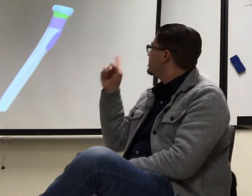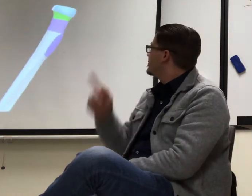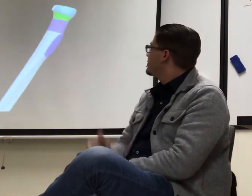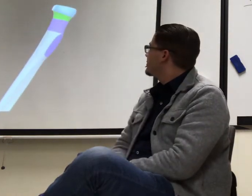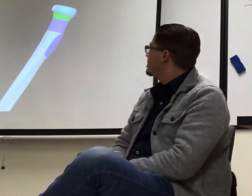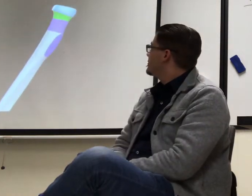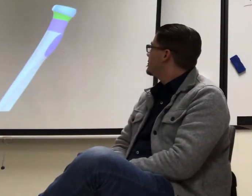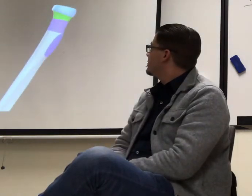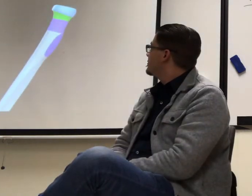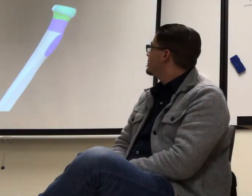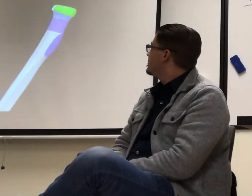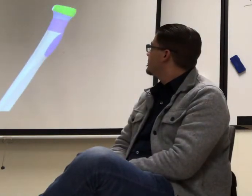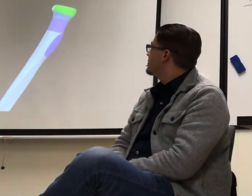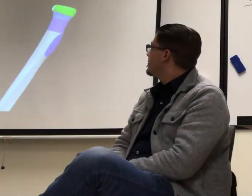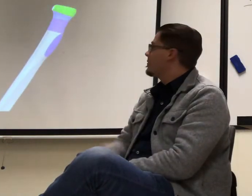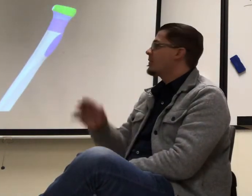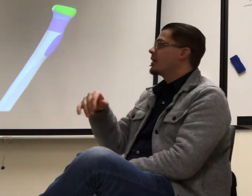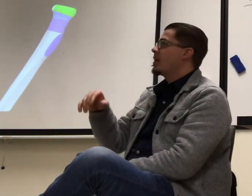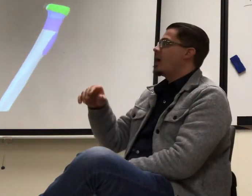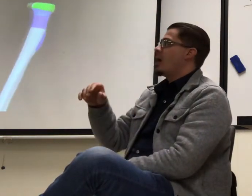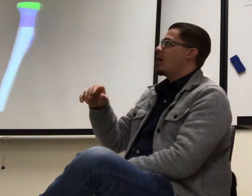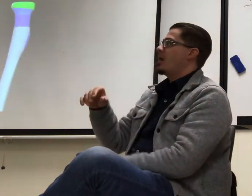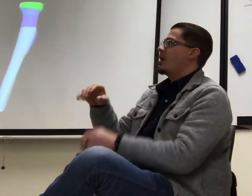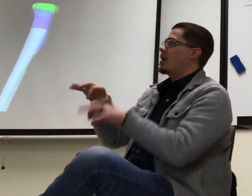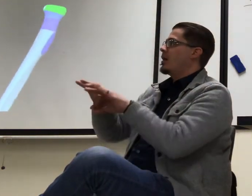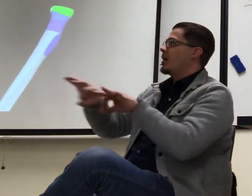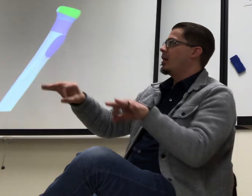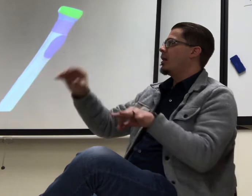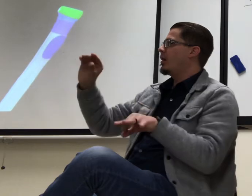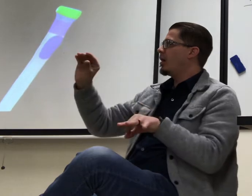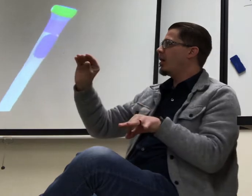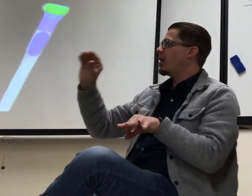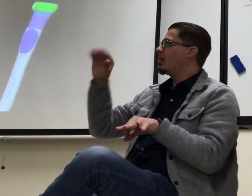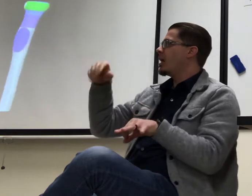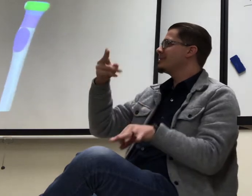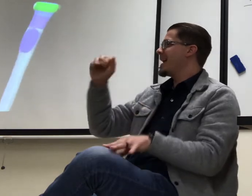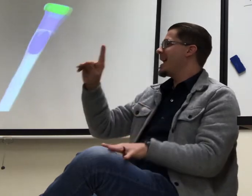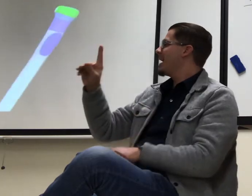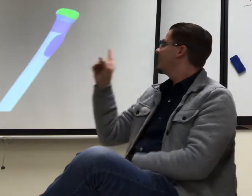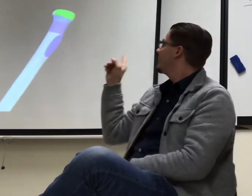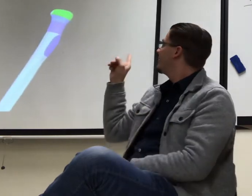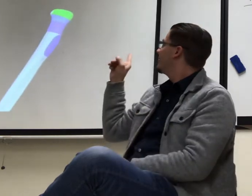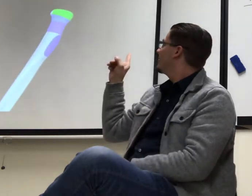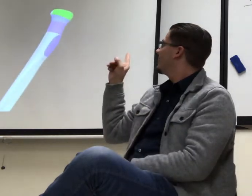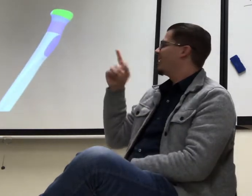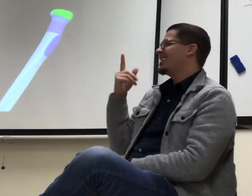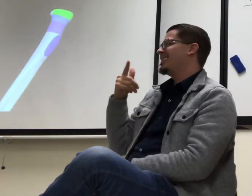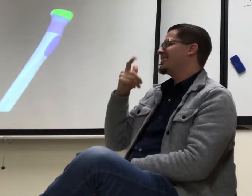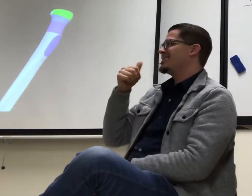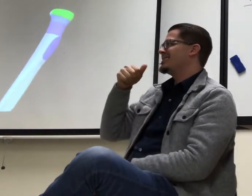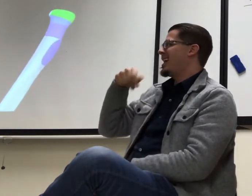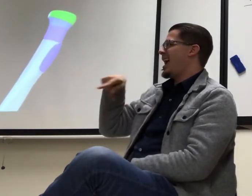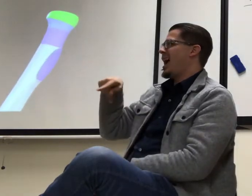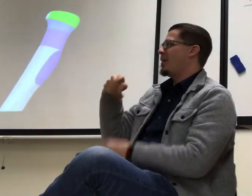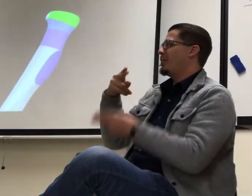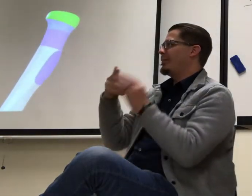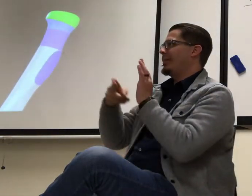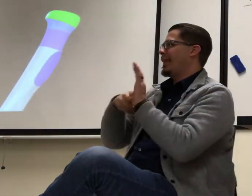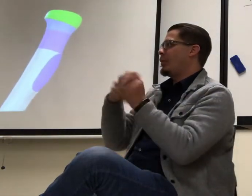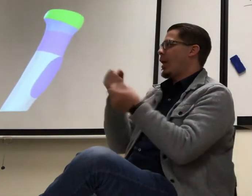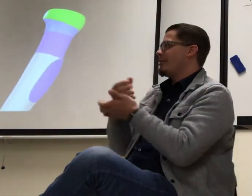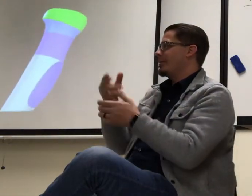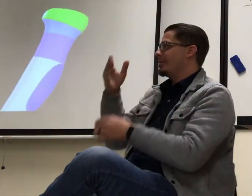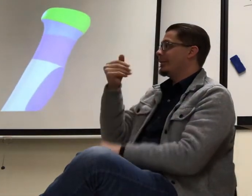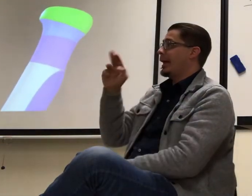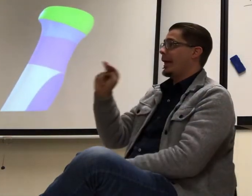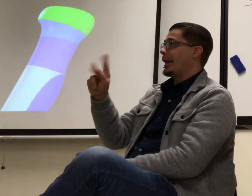Okay, I'm going to highlight that knob end as the head. This app, it labels everything the head. That's the